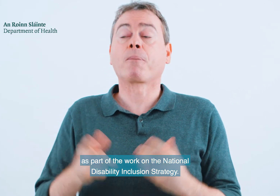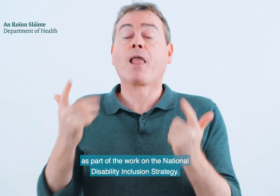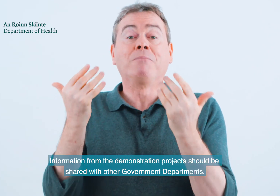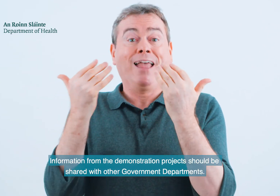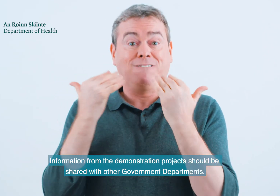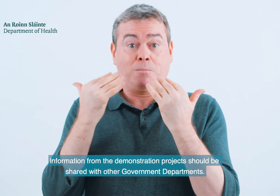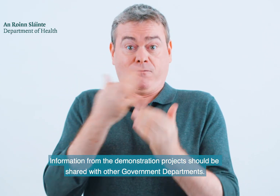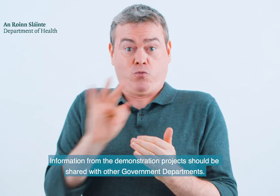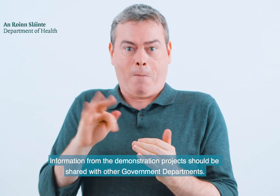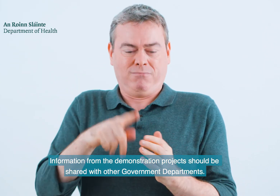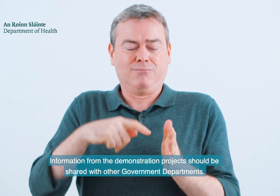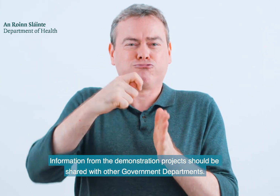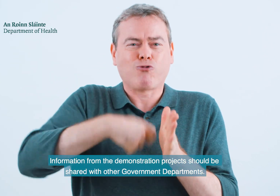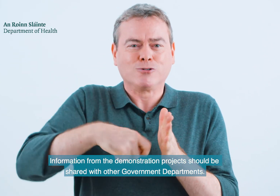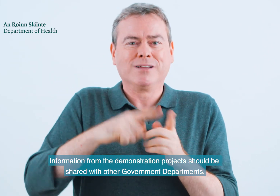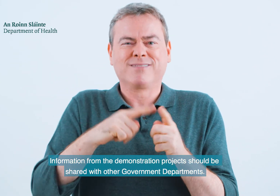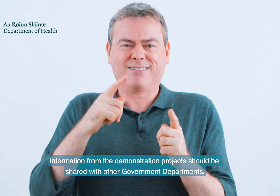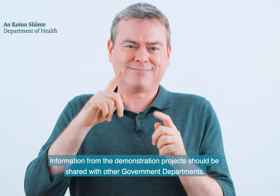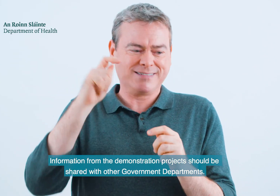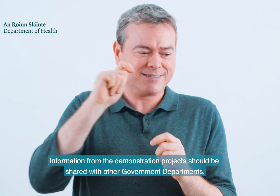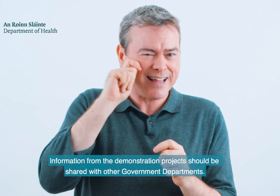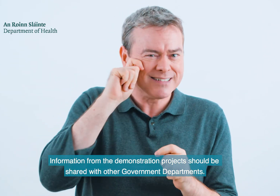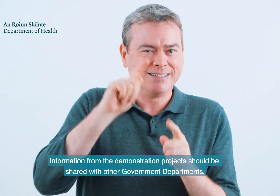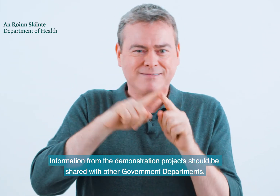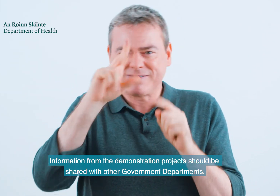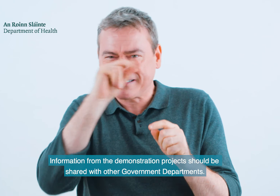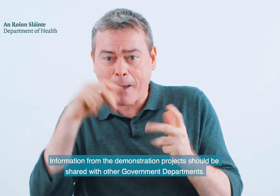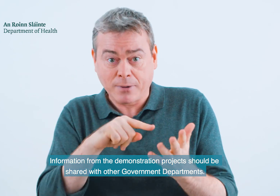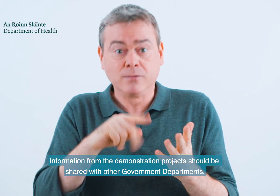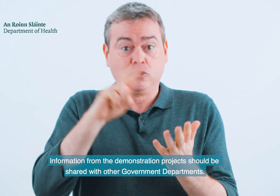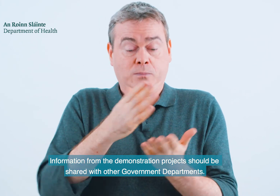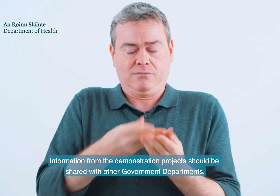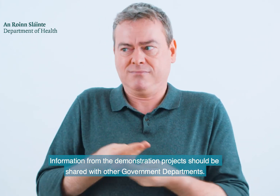Information from the demonstration projects should be shared with other government departments.